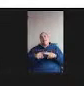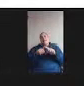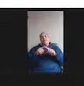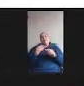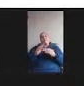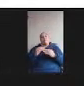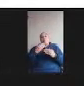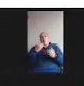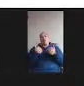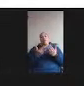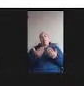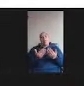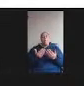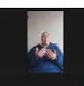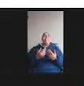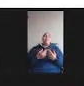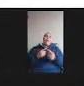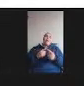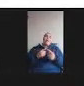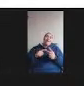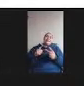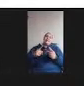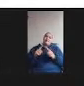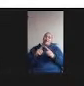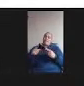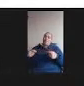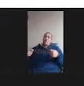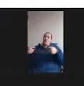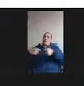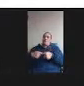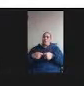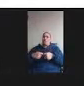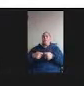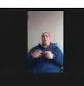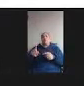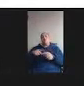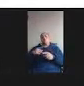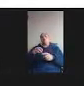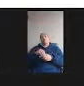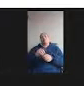driven, and under contributions with regards to